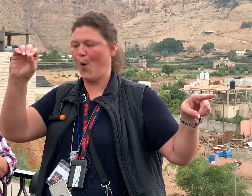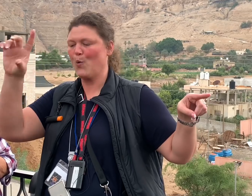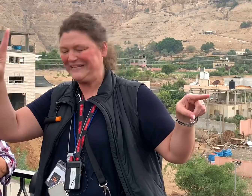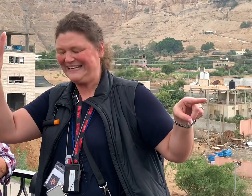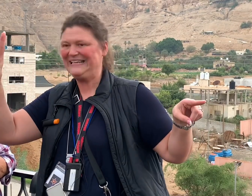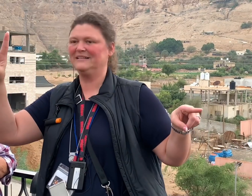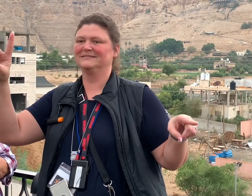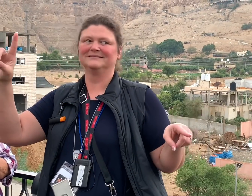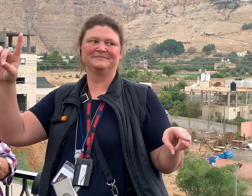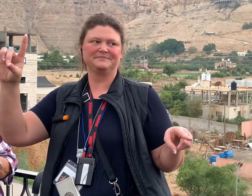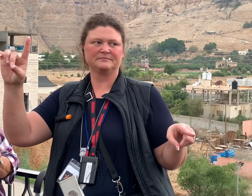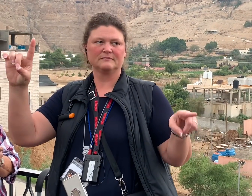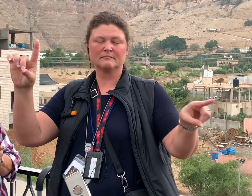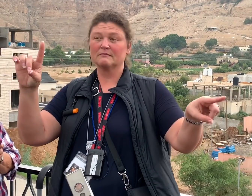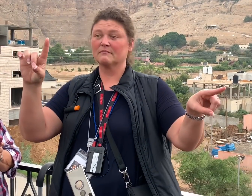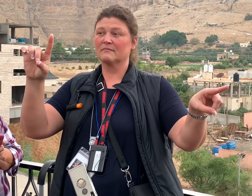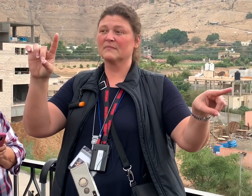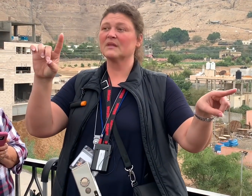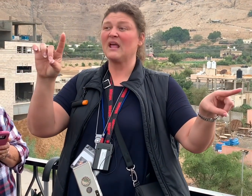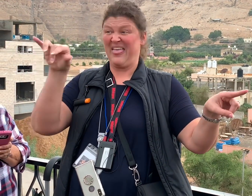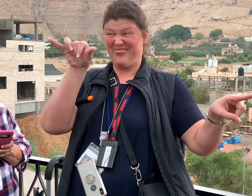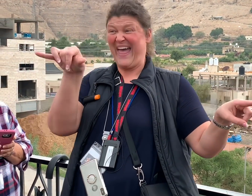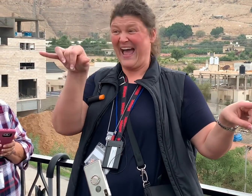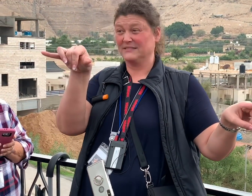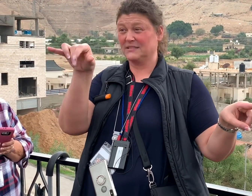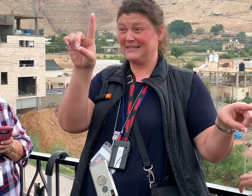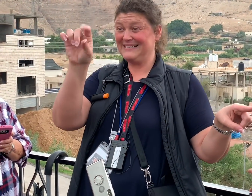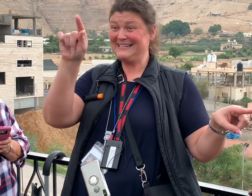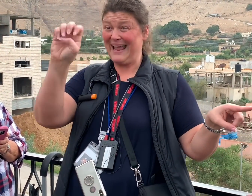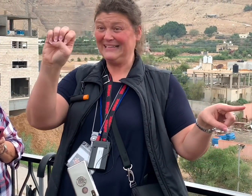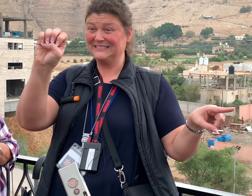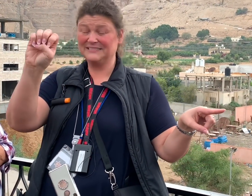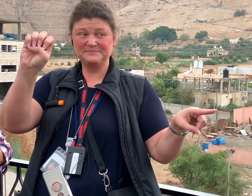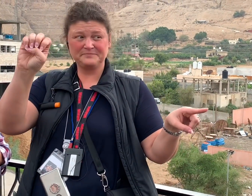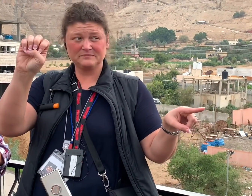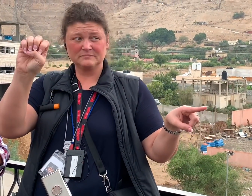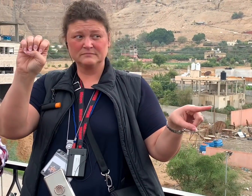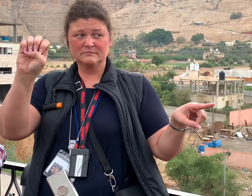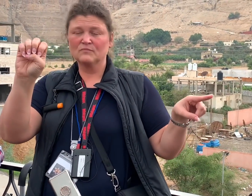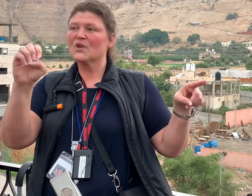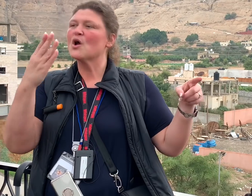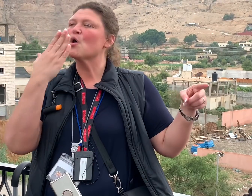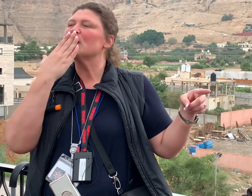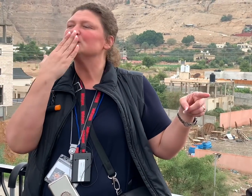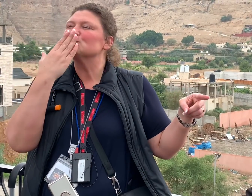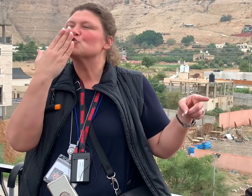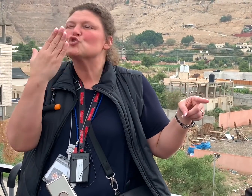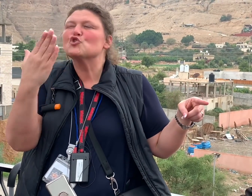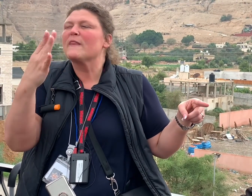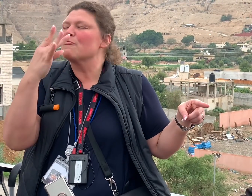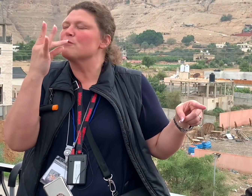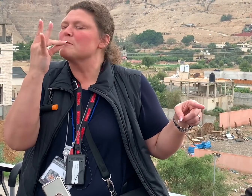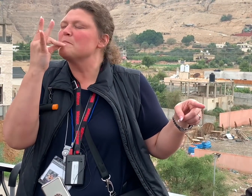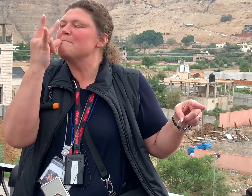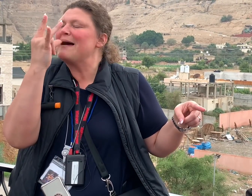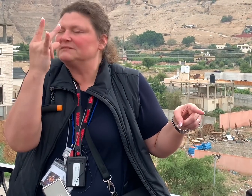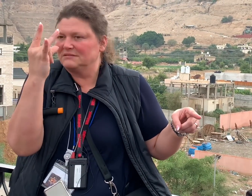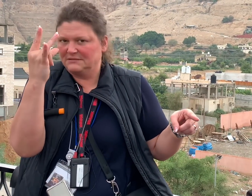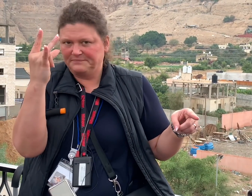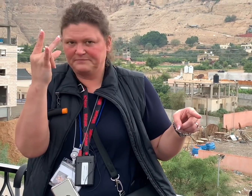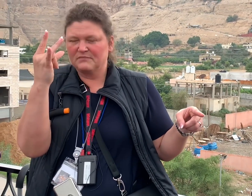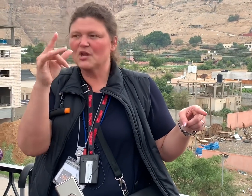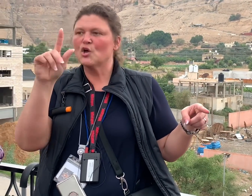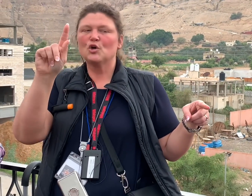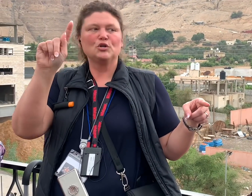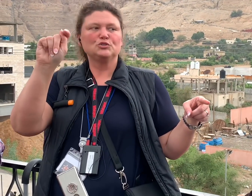M-A-H-J-O-O-D. And these Majhul dates here are as good as Tunisian Majhuls. And